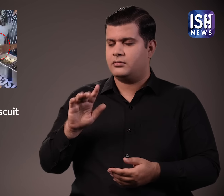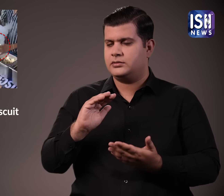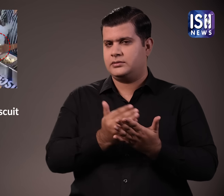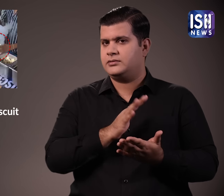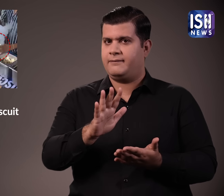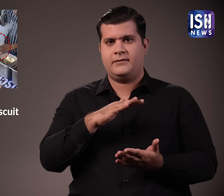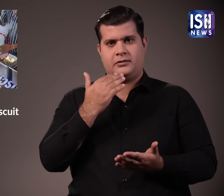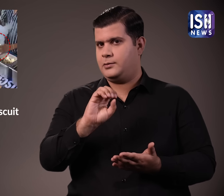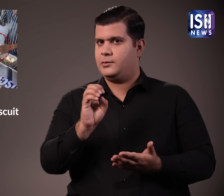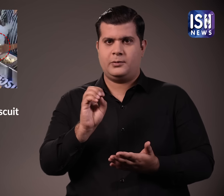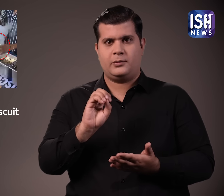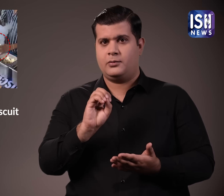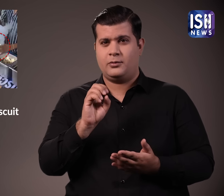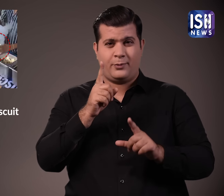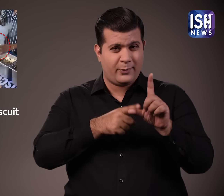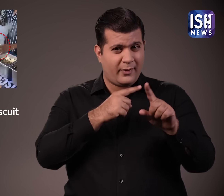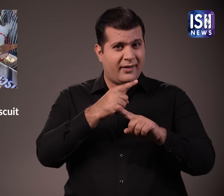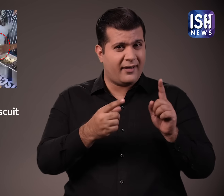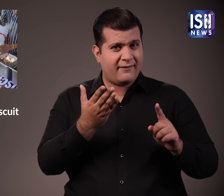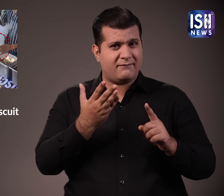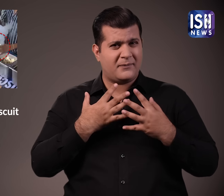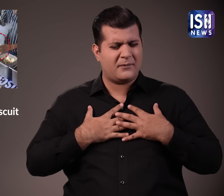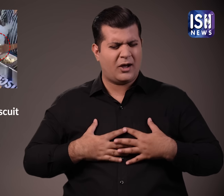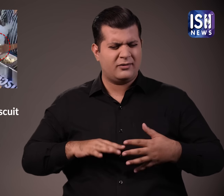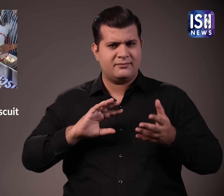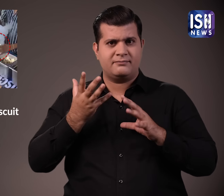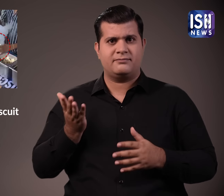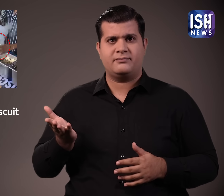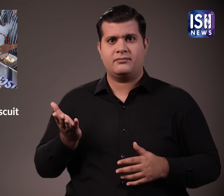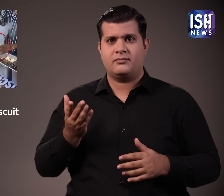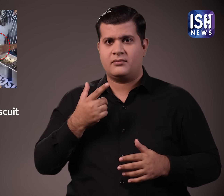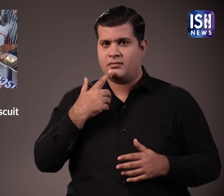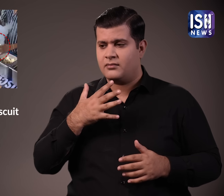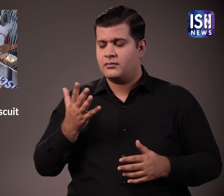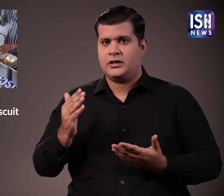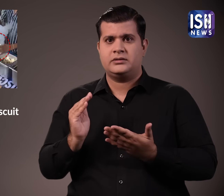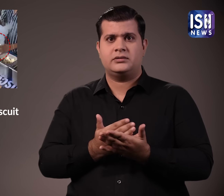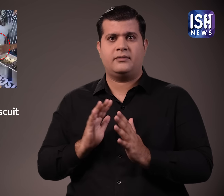Fortunately, the baby is safe now. She is just a 1.5 year old.